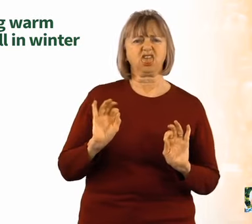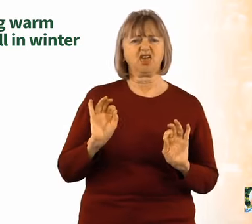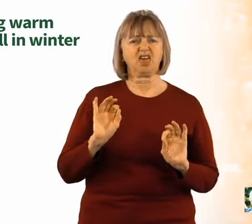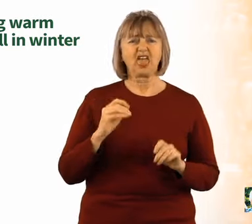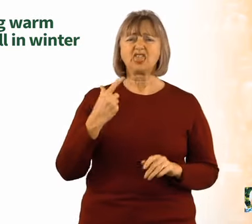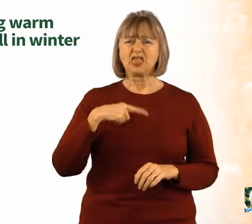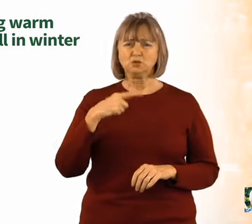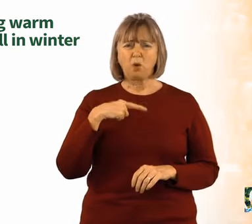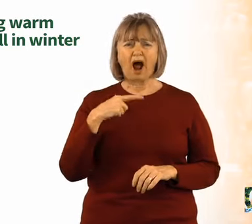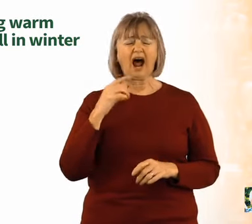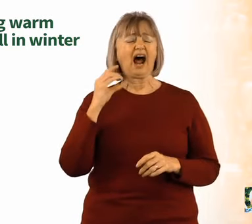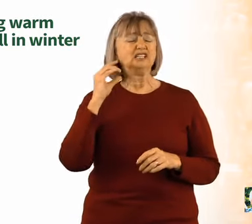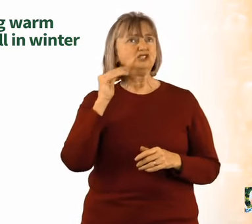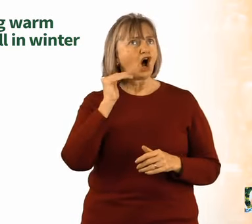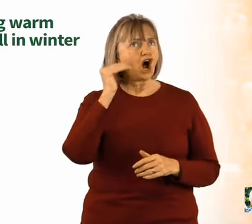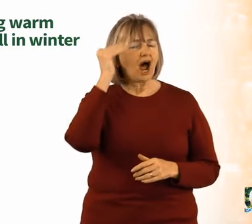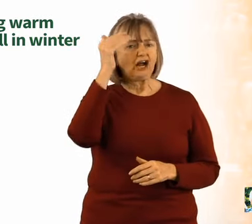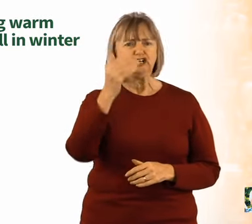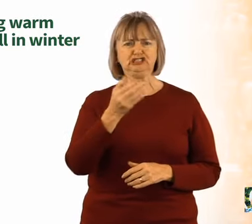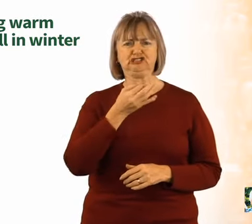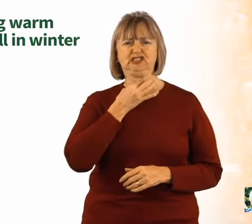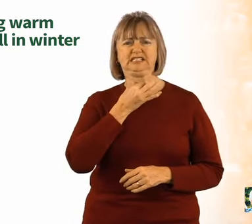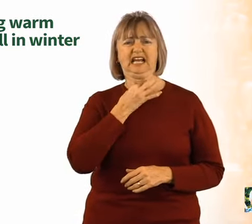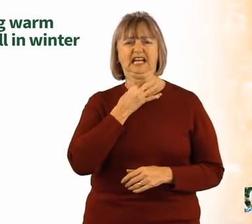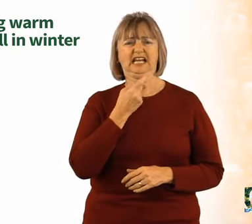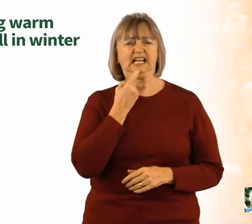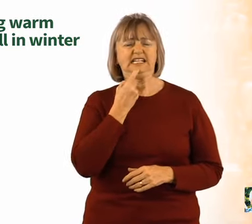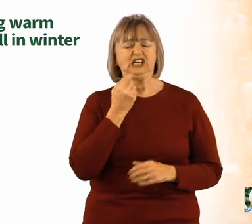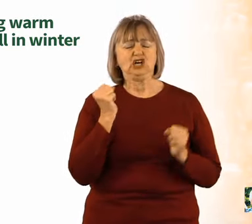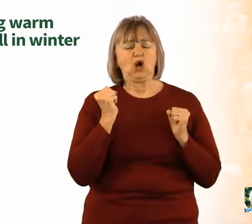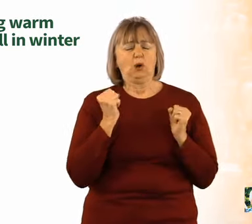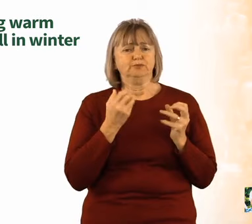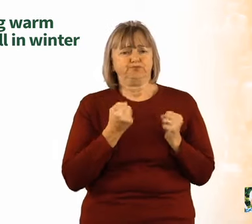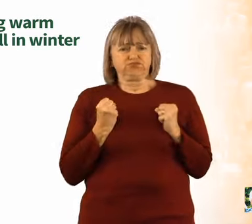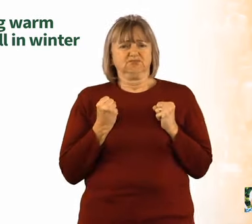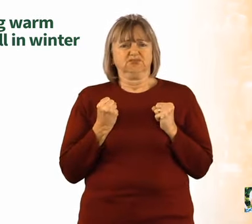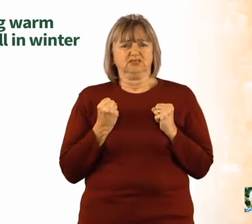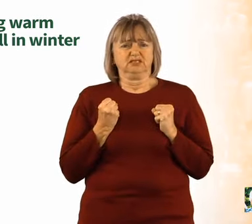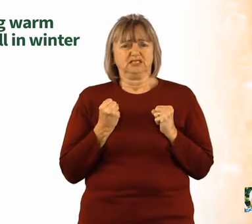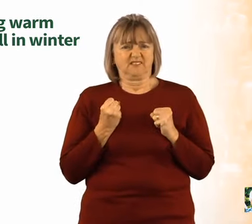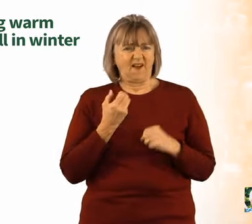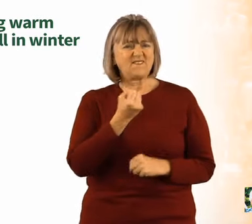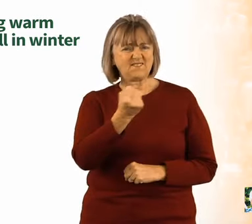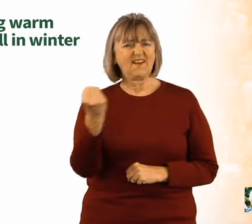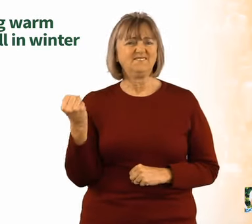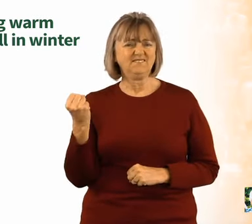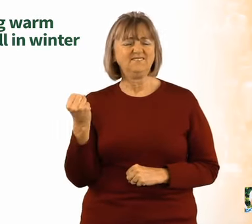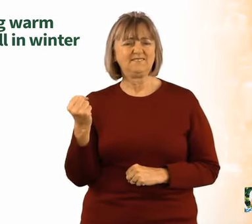Living in a cold environment also increases the risk of heart attack, stroke, and pneumonia.